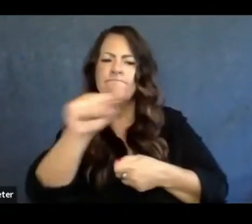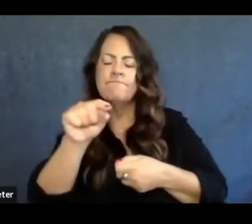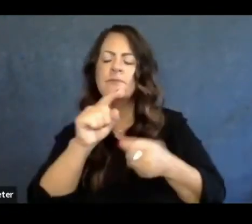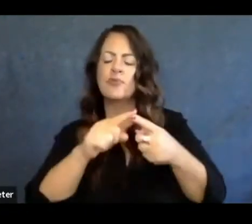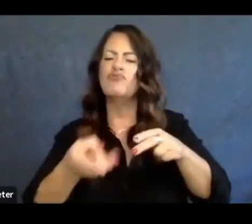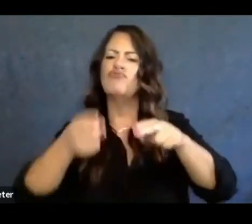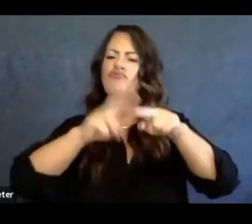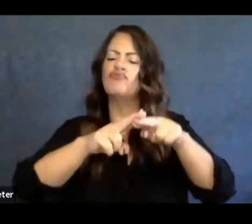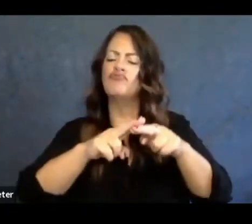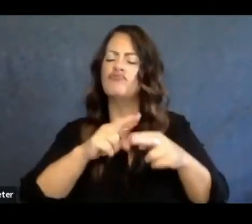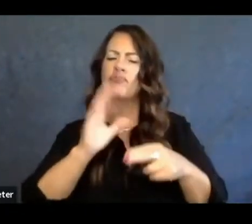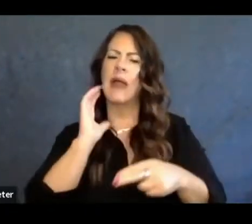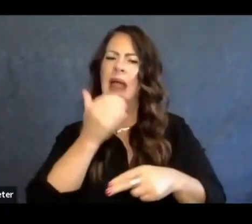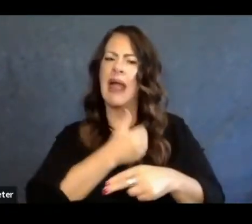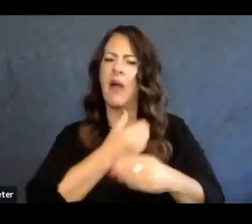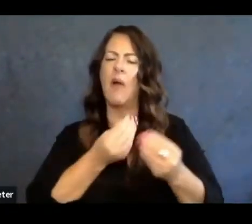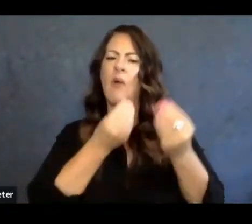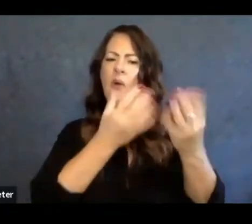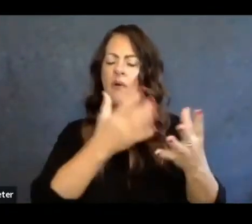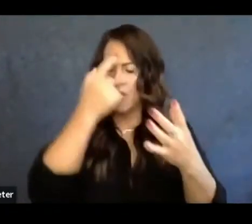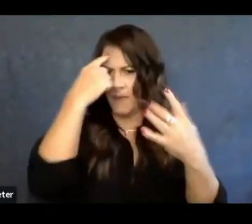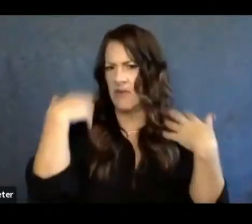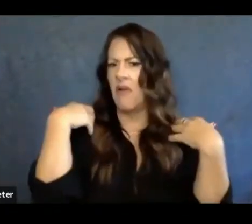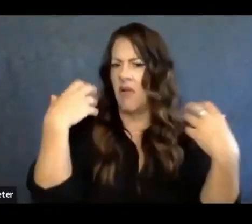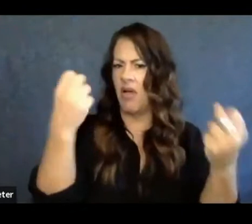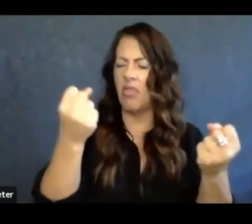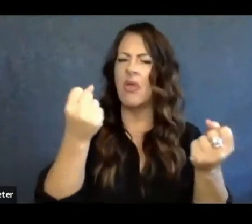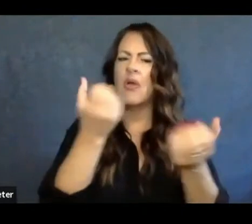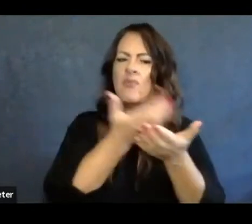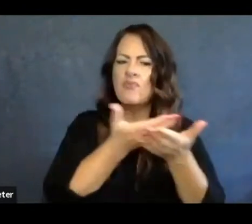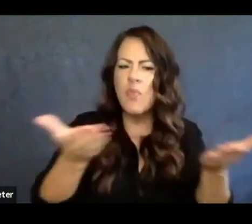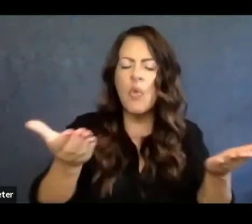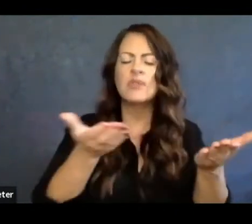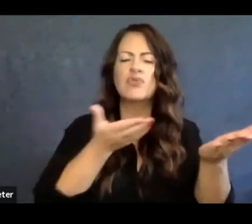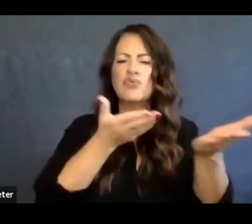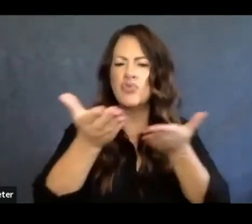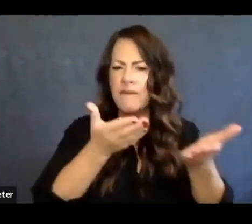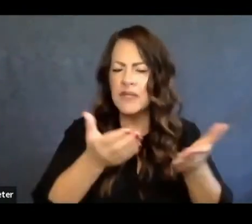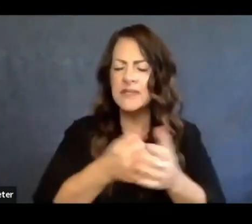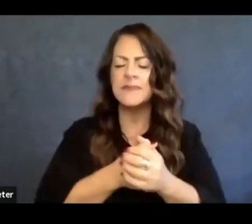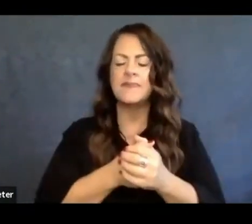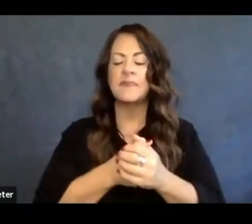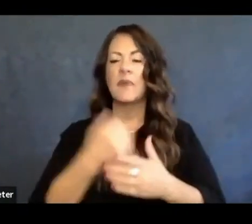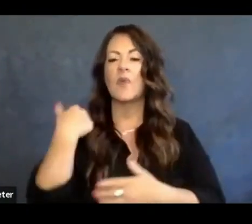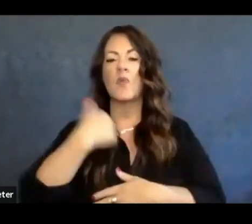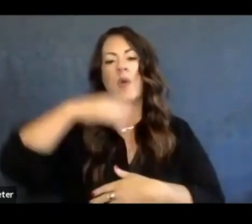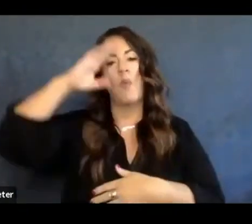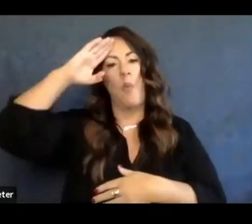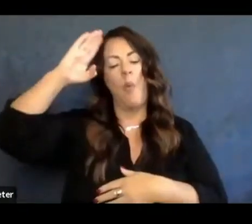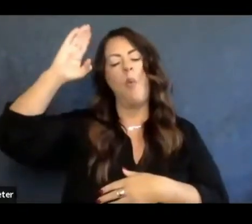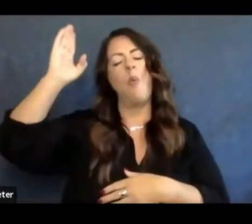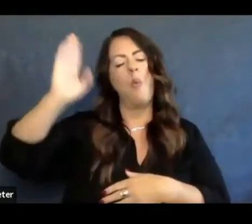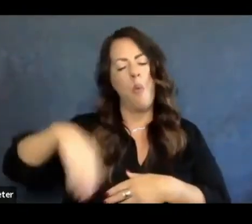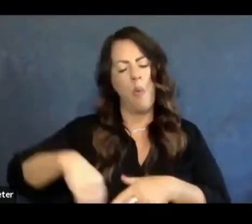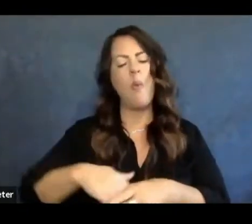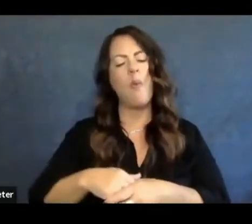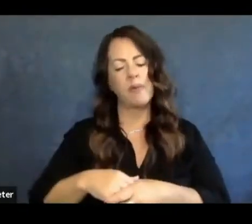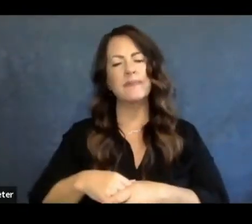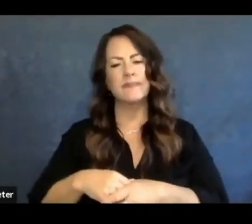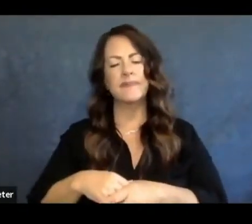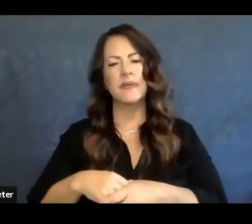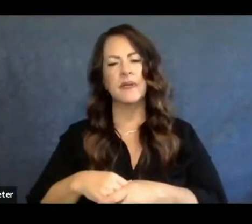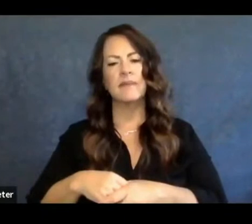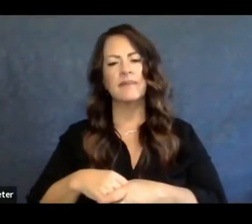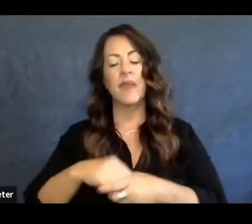strengthening mental health and behavioral health resources, broadly speaking. We know that